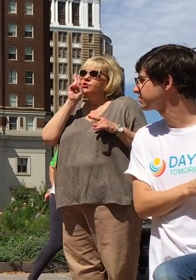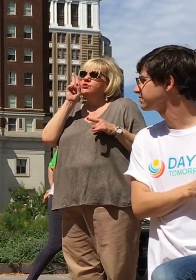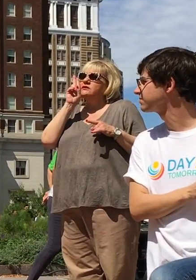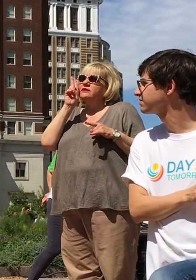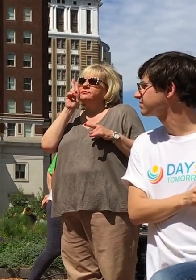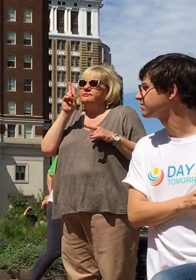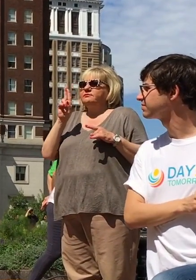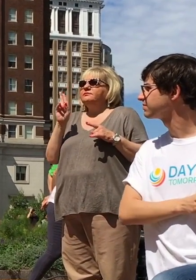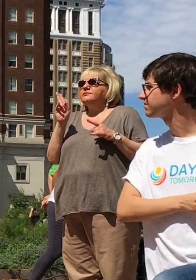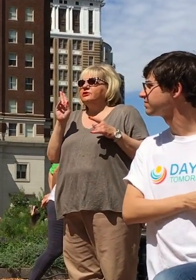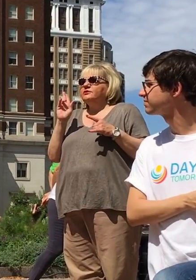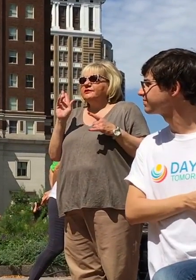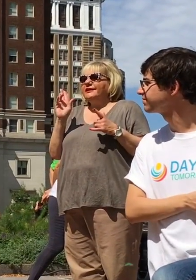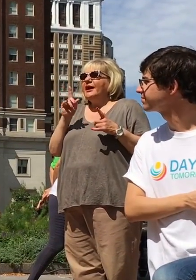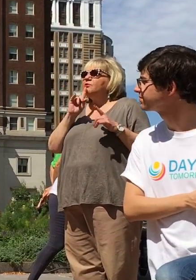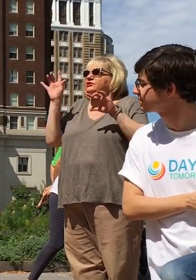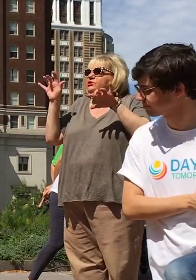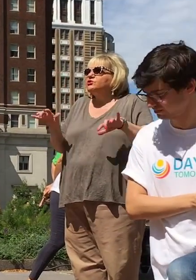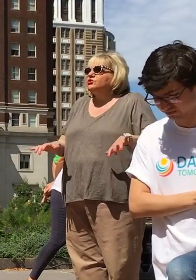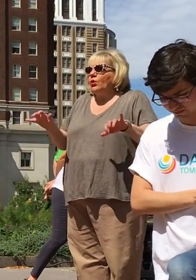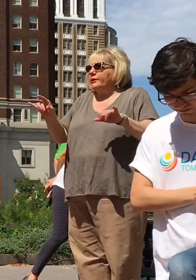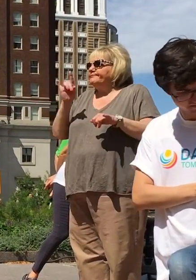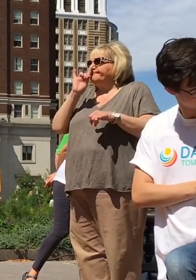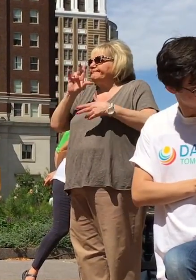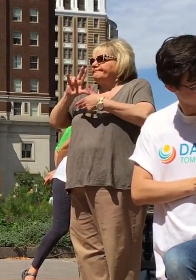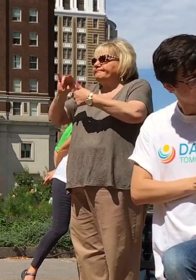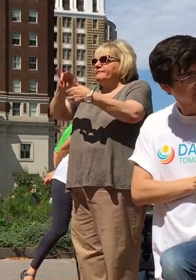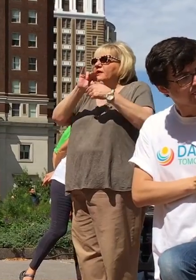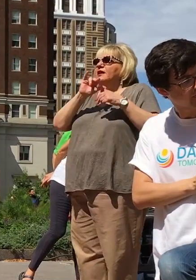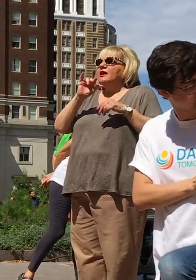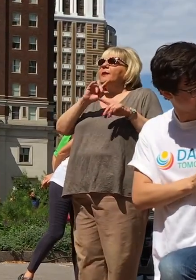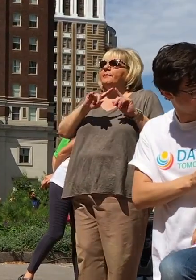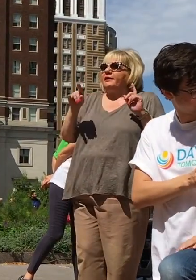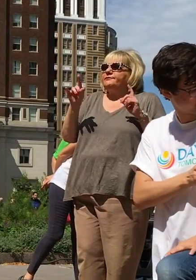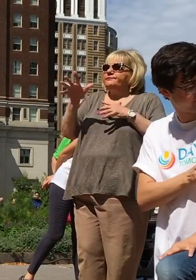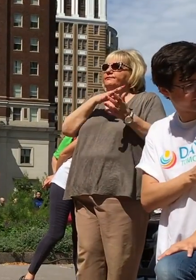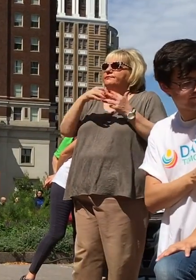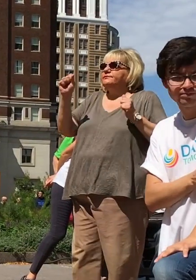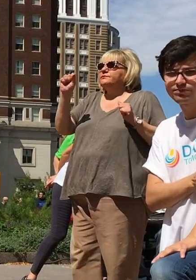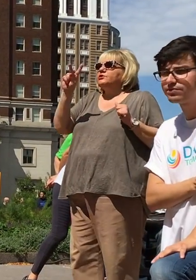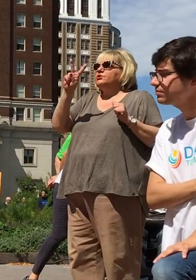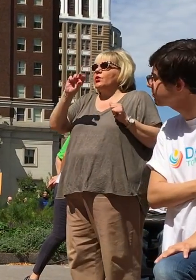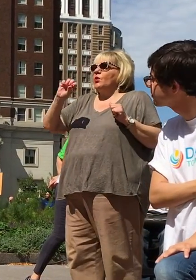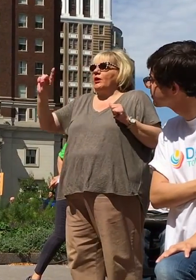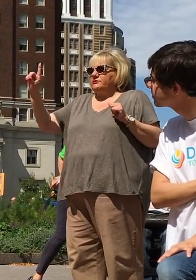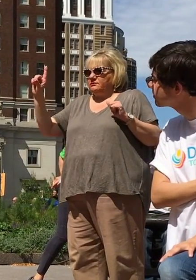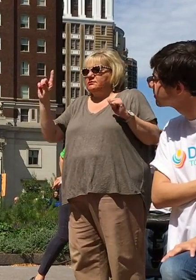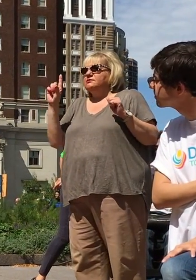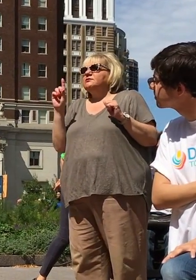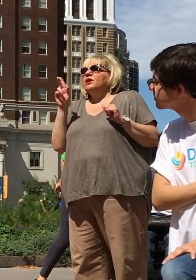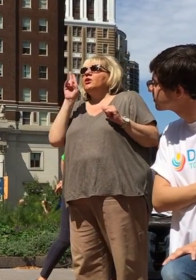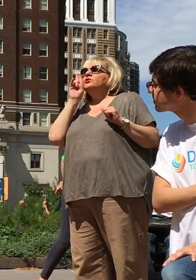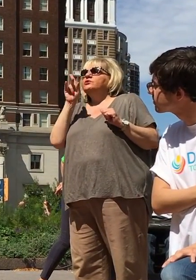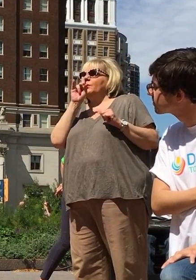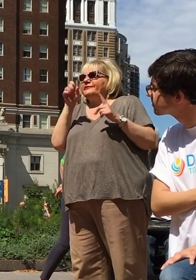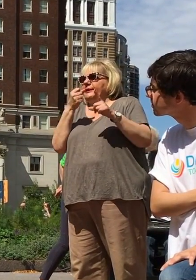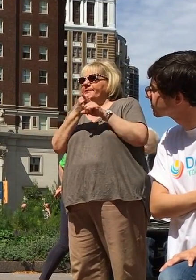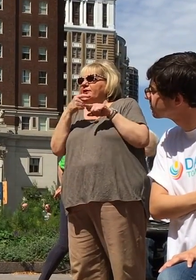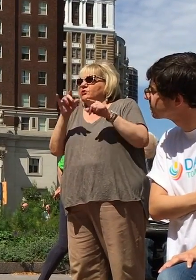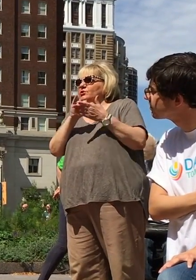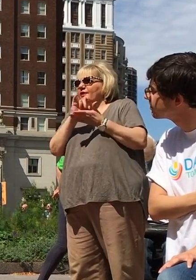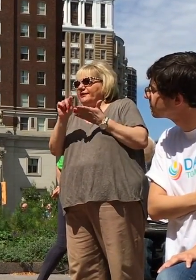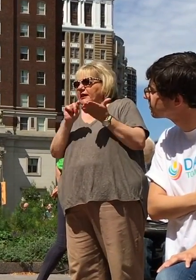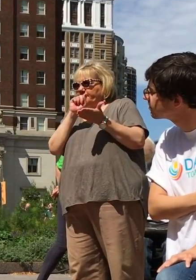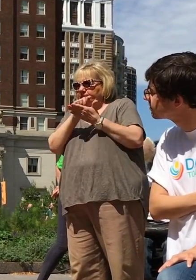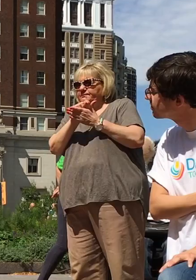called Allison. It wasn't even a hurricane, but it wiped out the city of Houston for several months. And during this